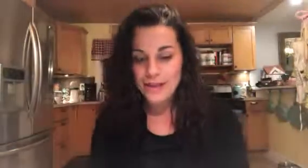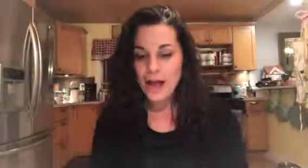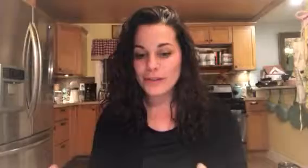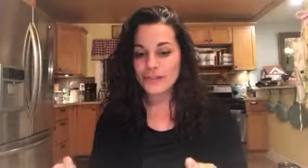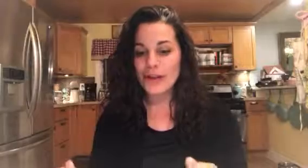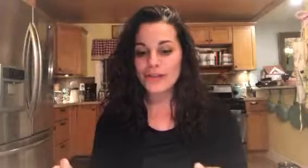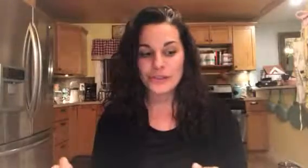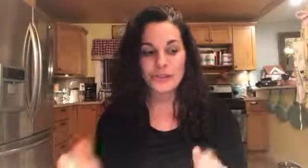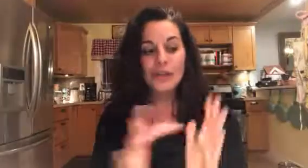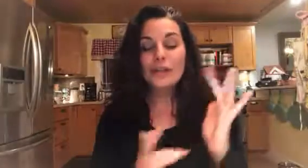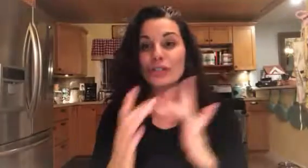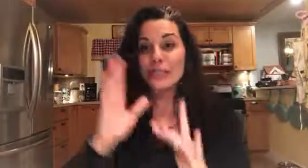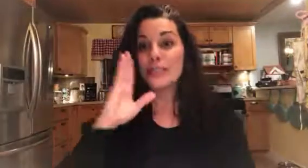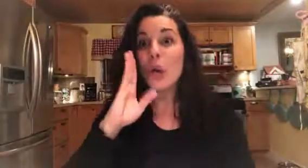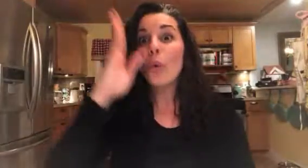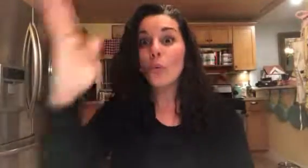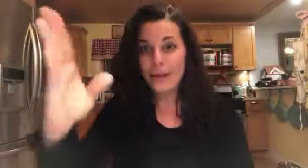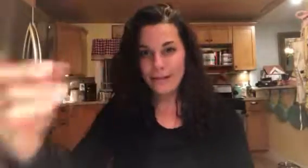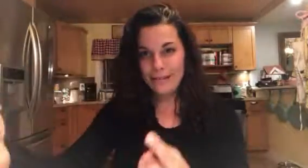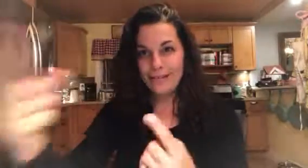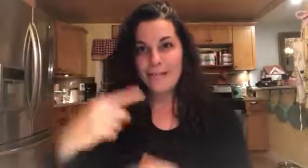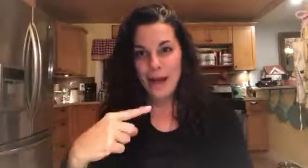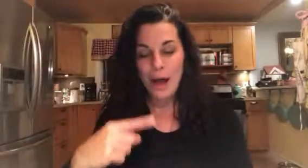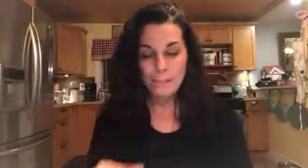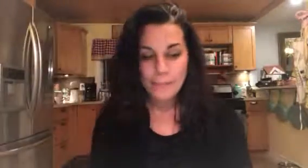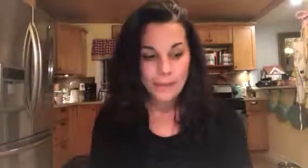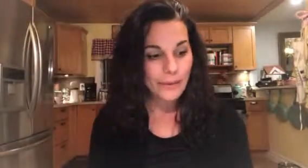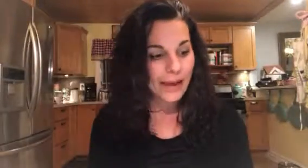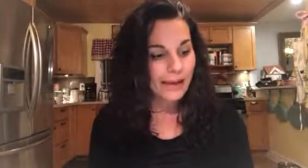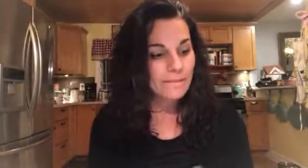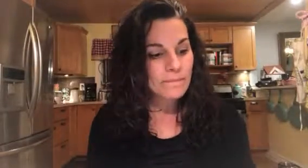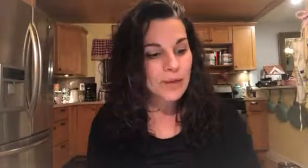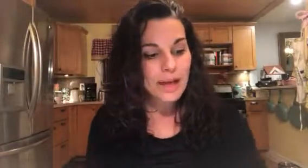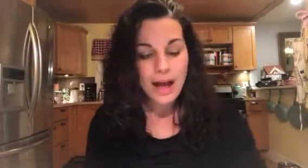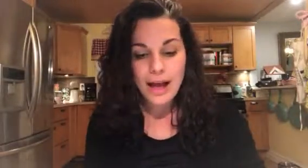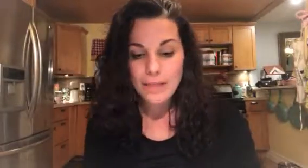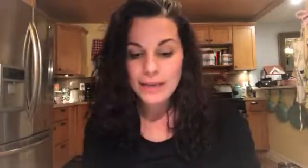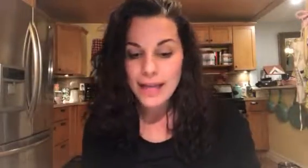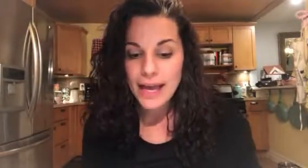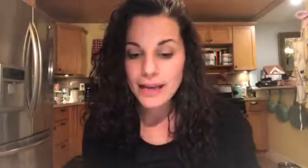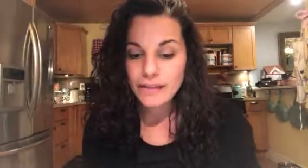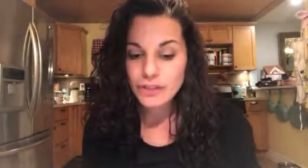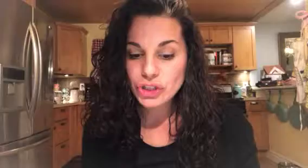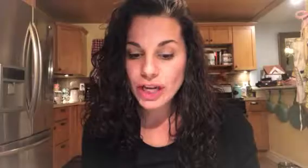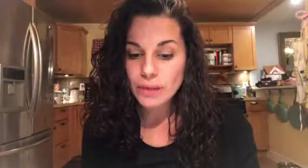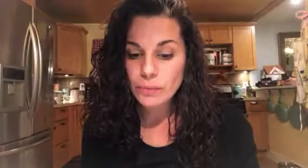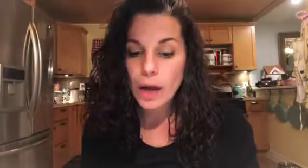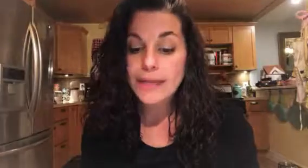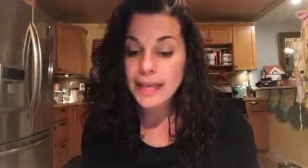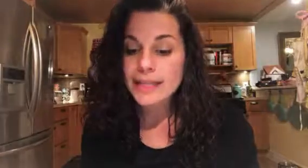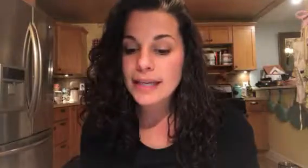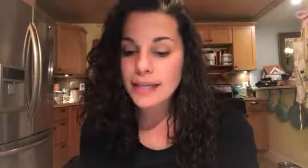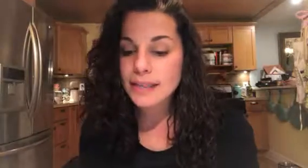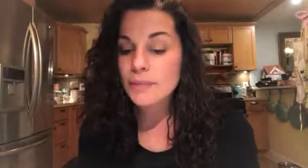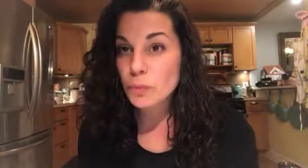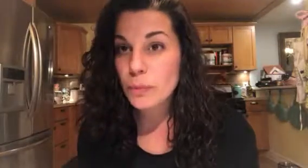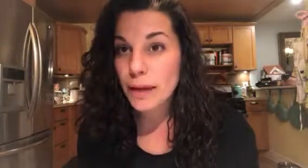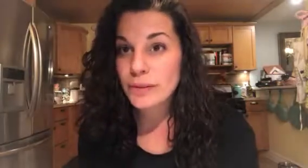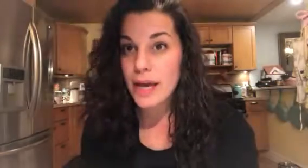I'm gonna try to do Jesus will come, okay? And every chain of kings and kingdoms will bow down.